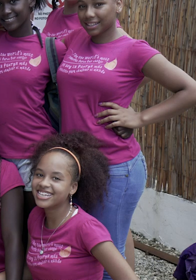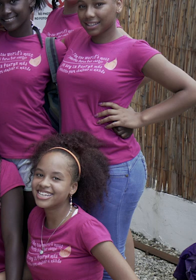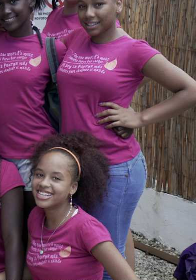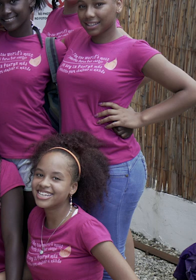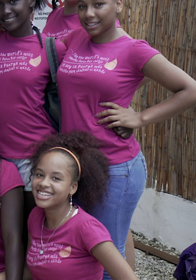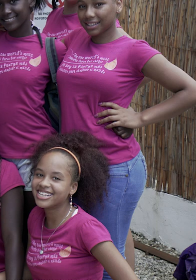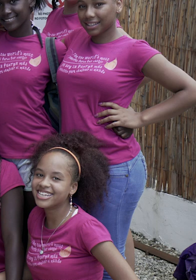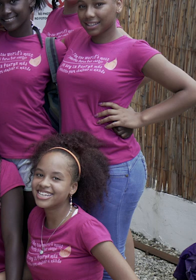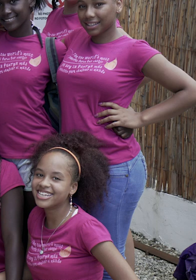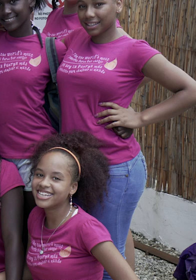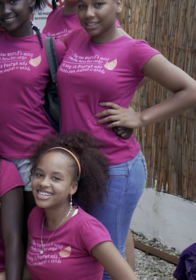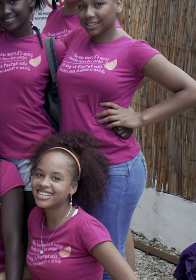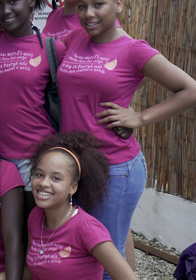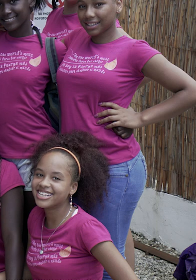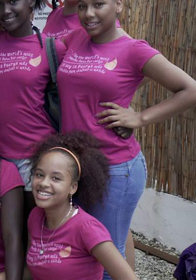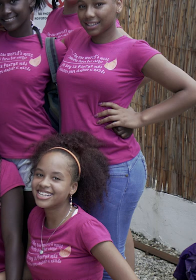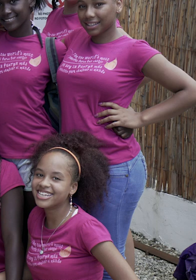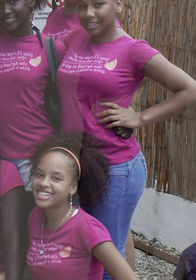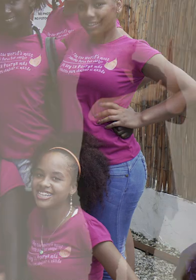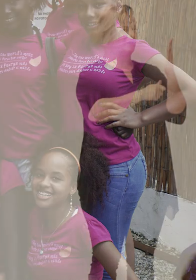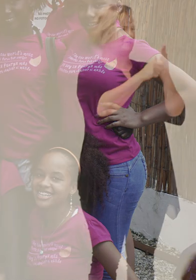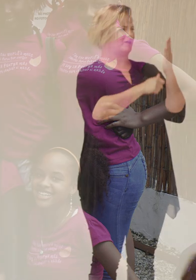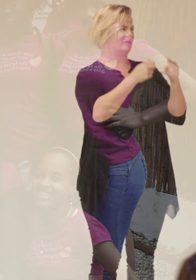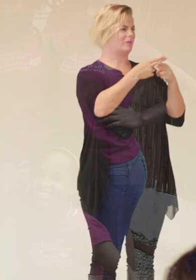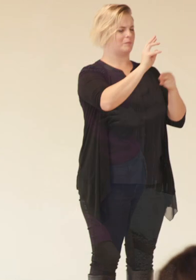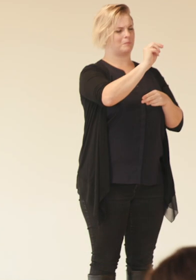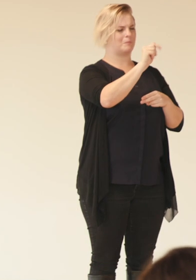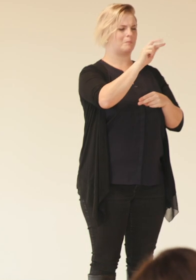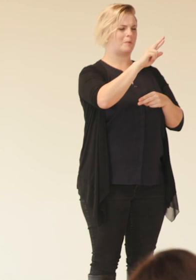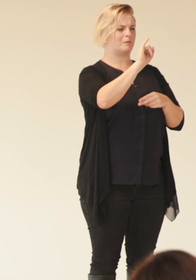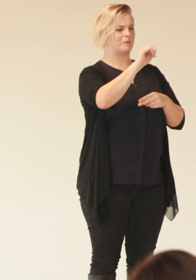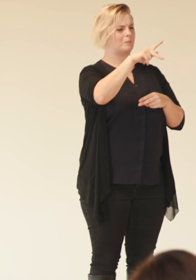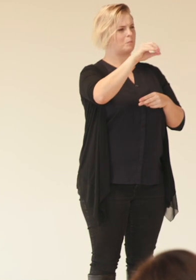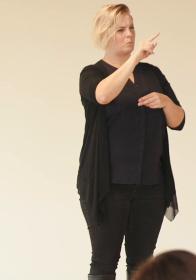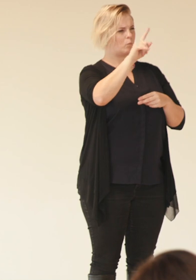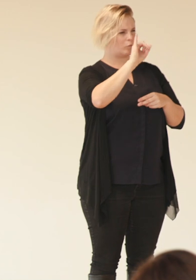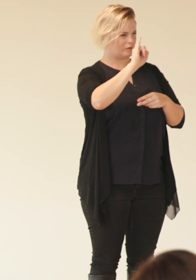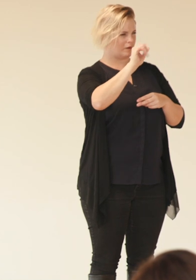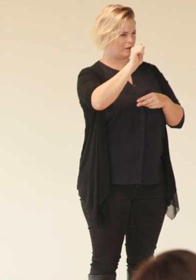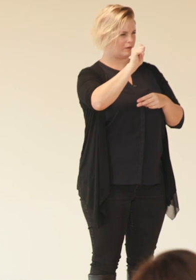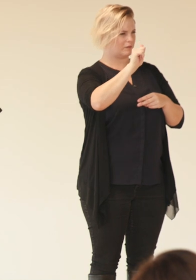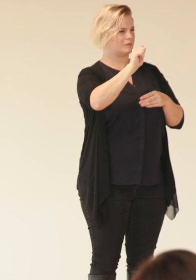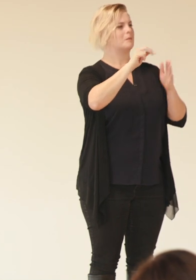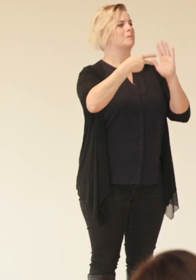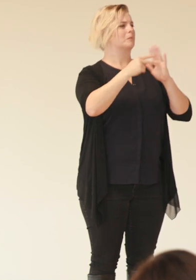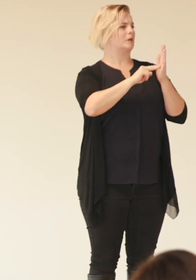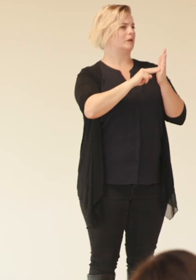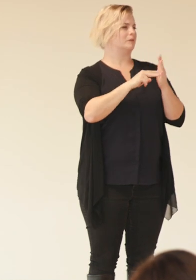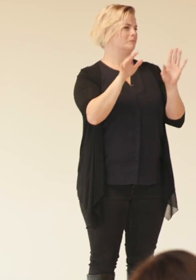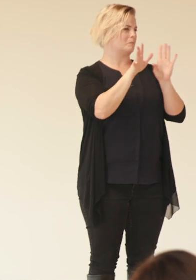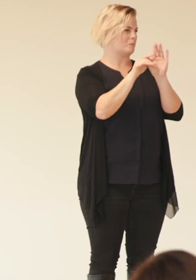Mariposa, which means butterfly. And Mariposa is an organization for girls to empower them